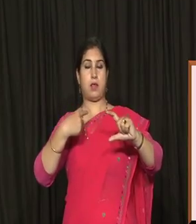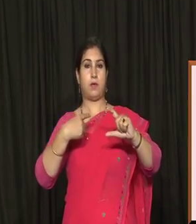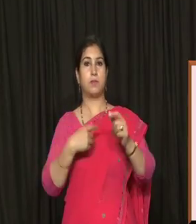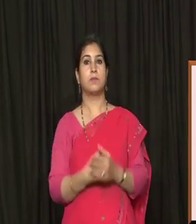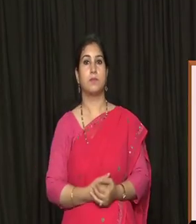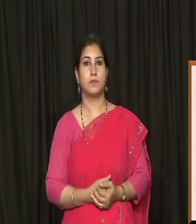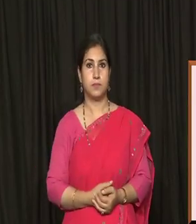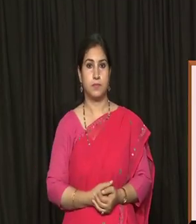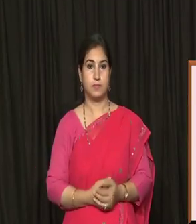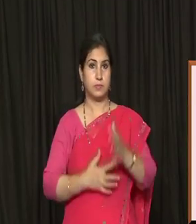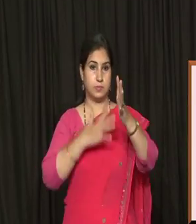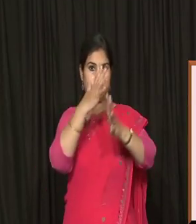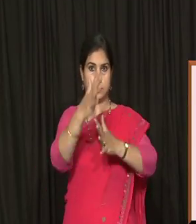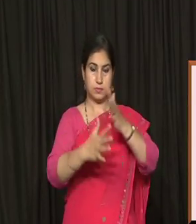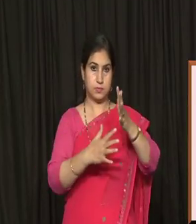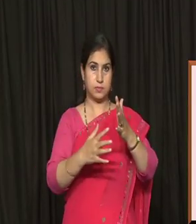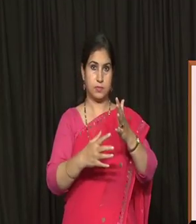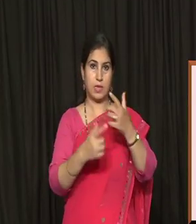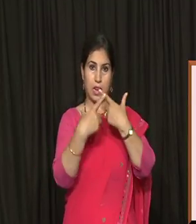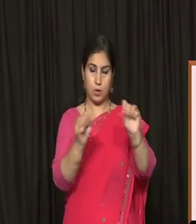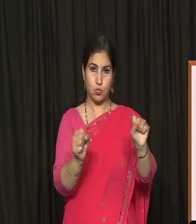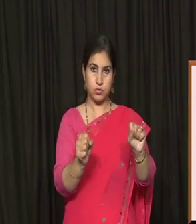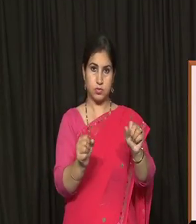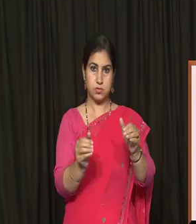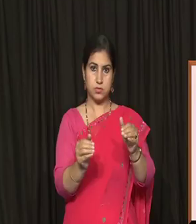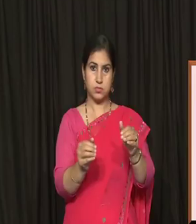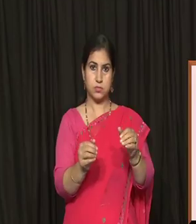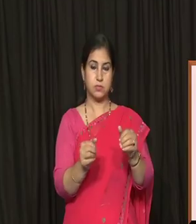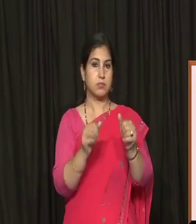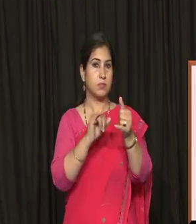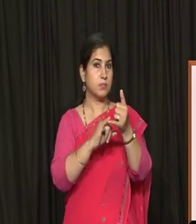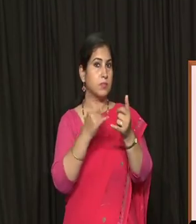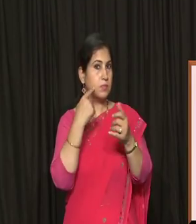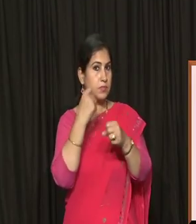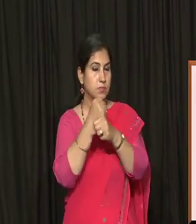signlanguage@nios.com.